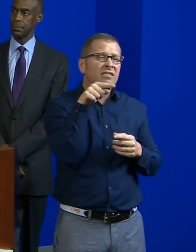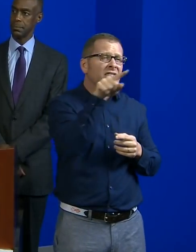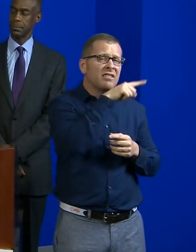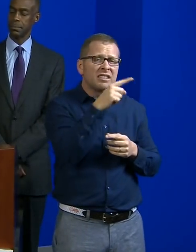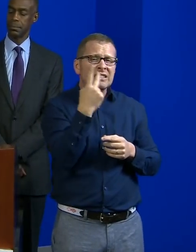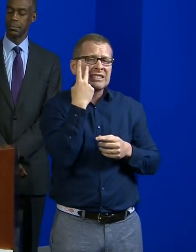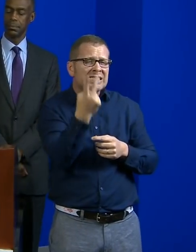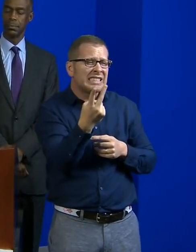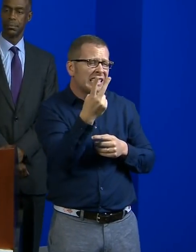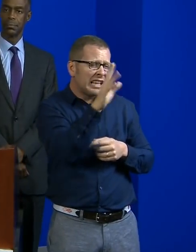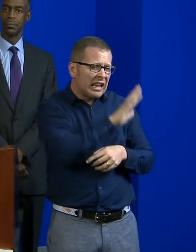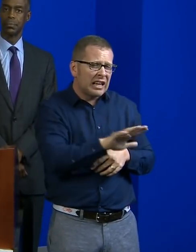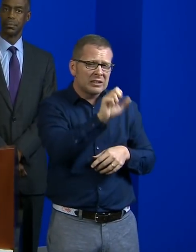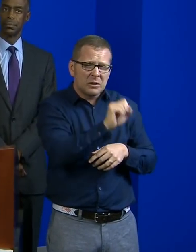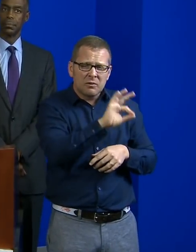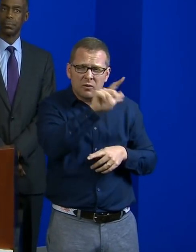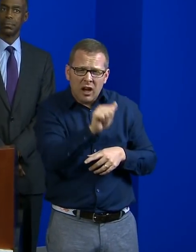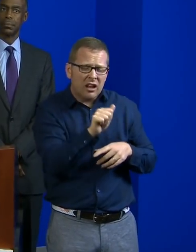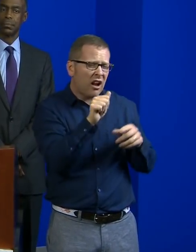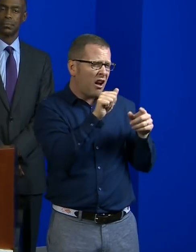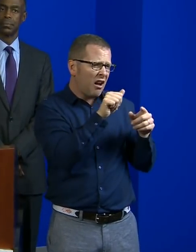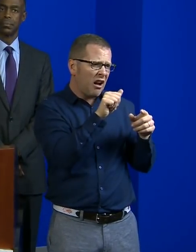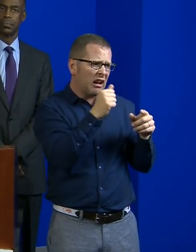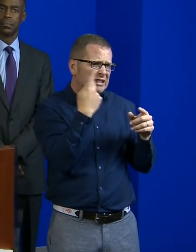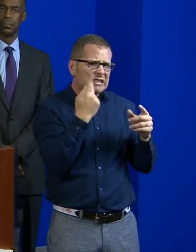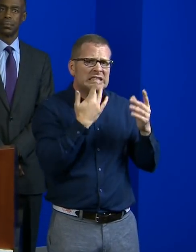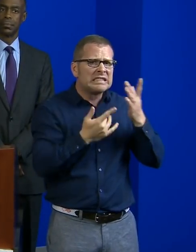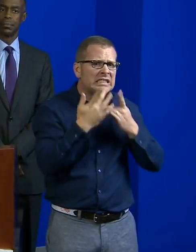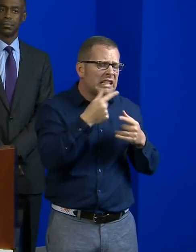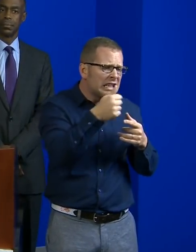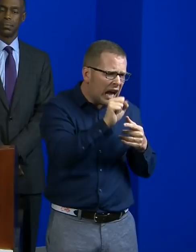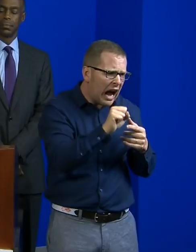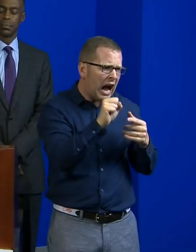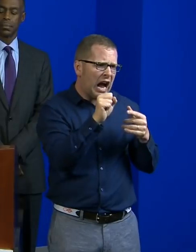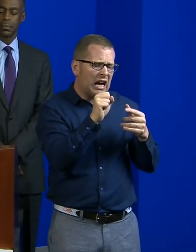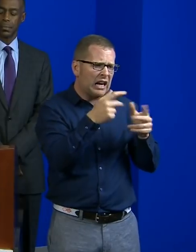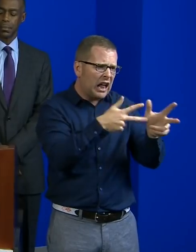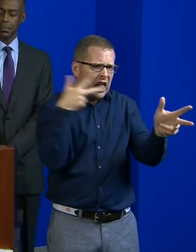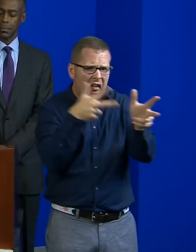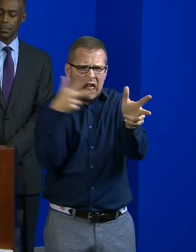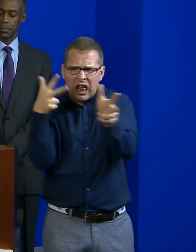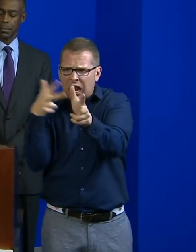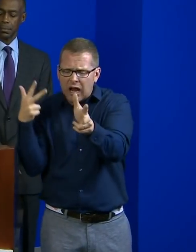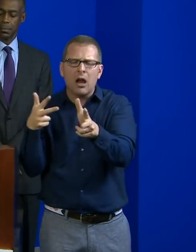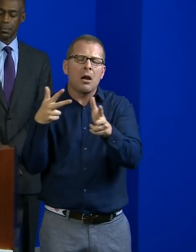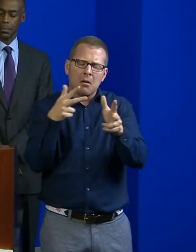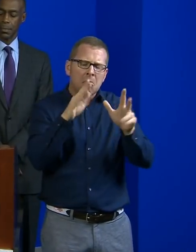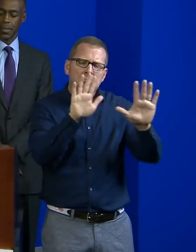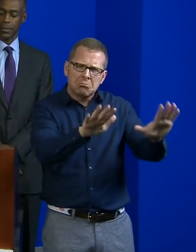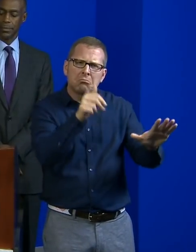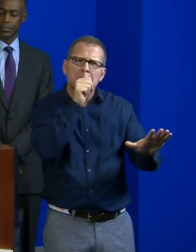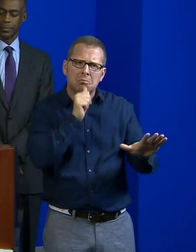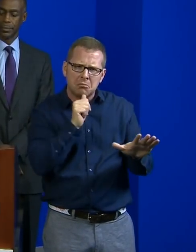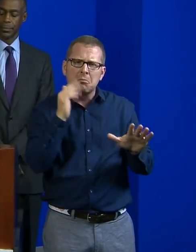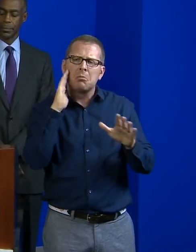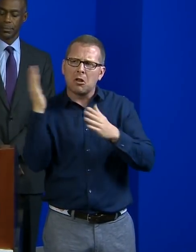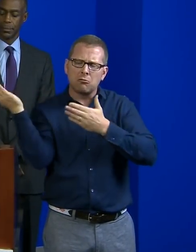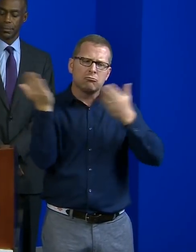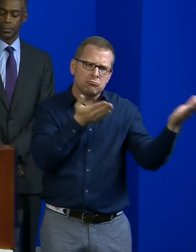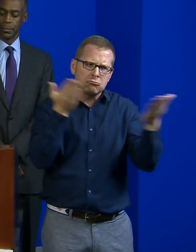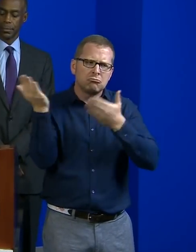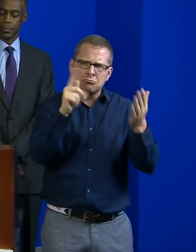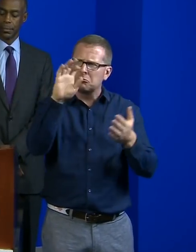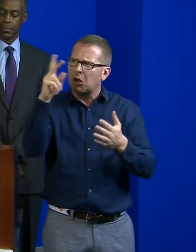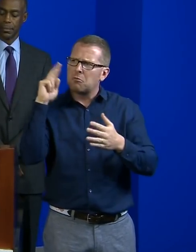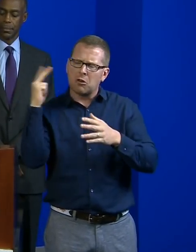Broward County experiences sustained tropical storm force winds. Although some motorists may have experienced long lines to